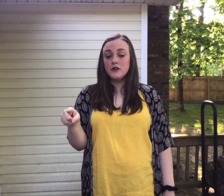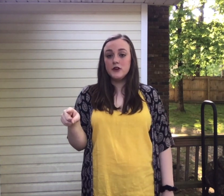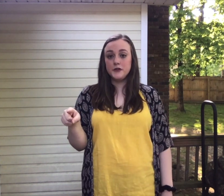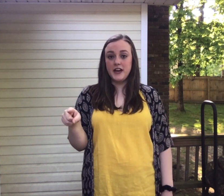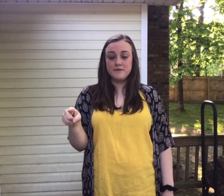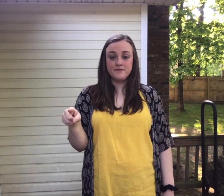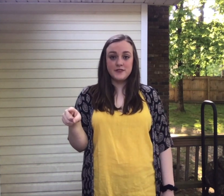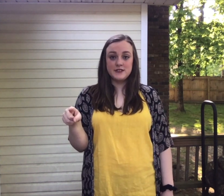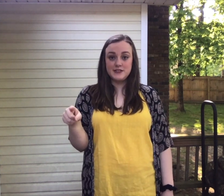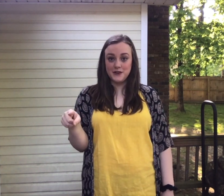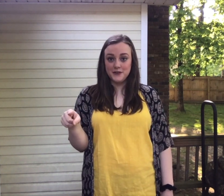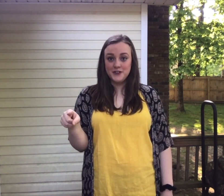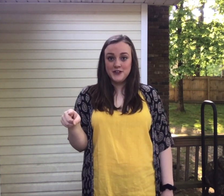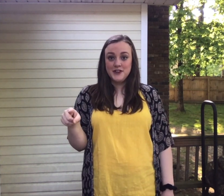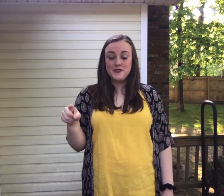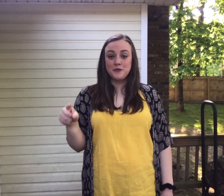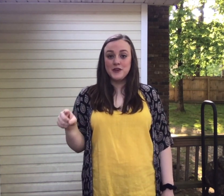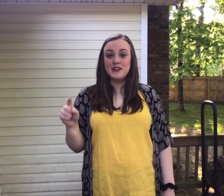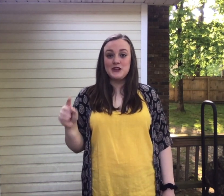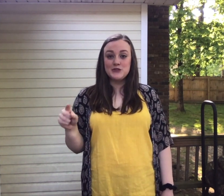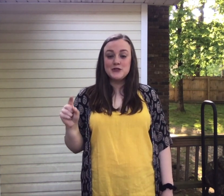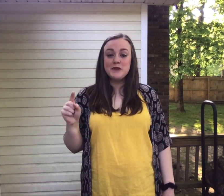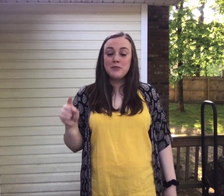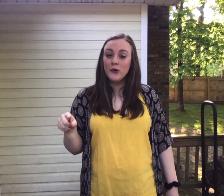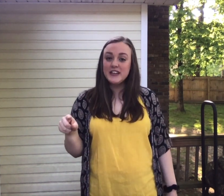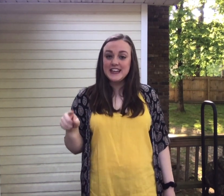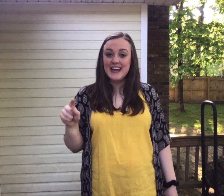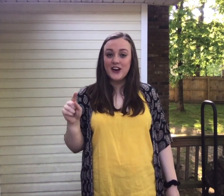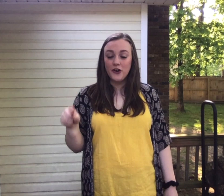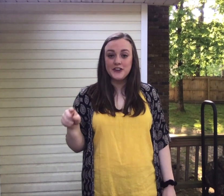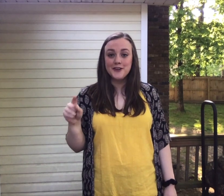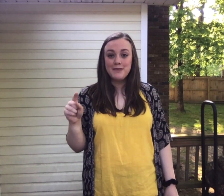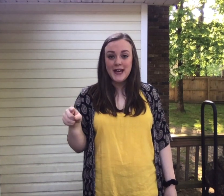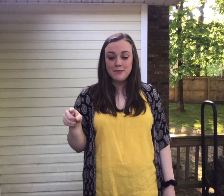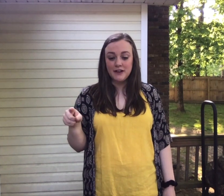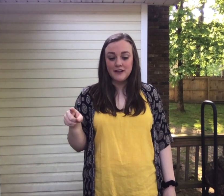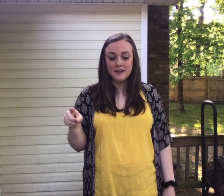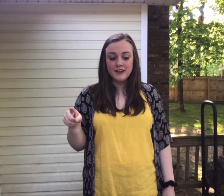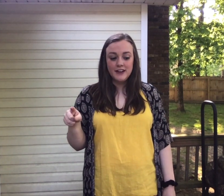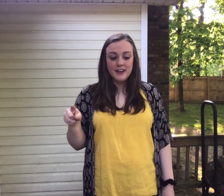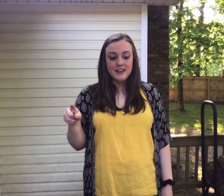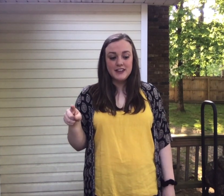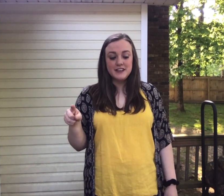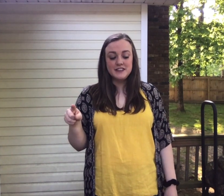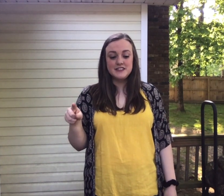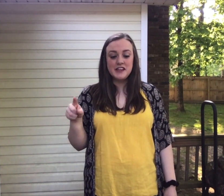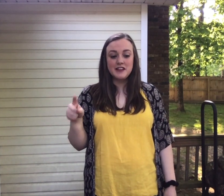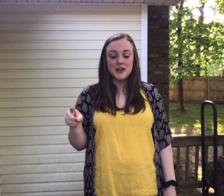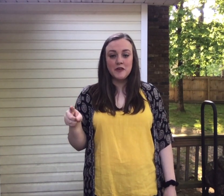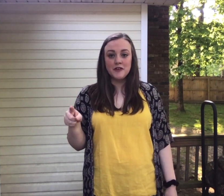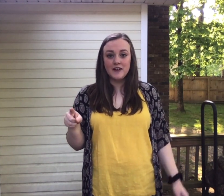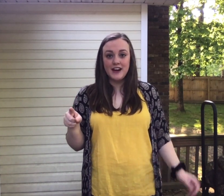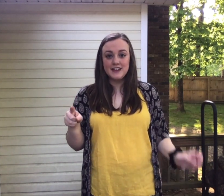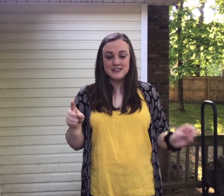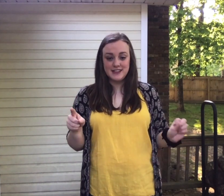Okay, so the one that you should be pointing at on your paper is the lower right